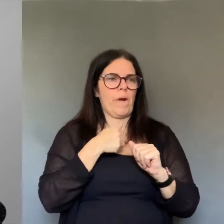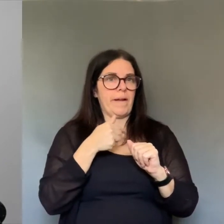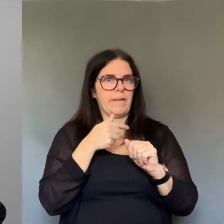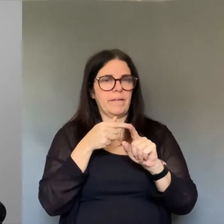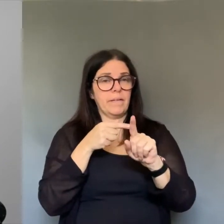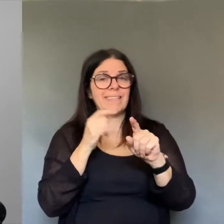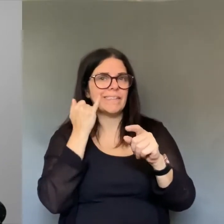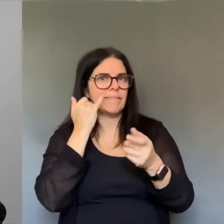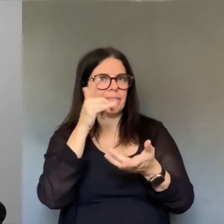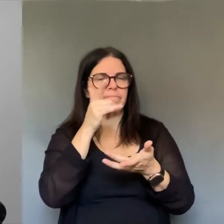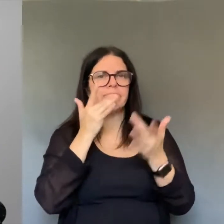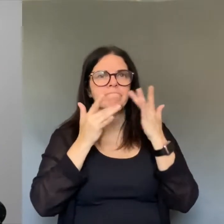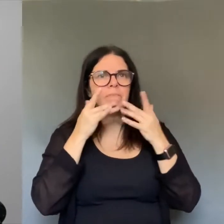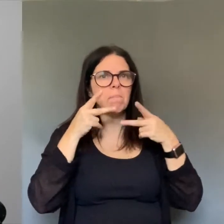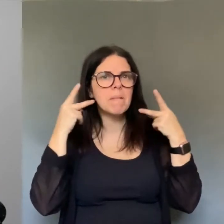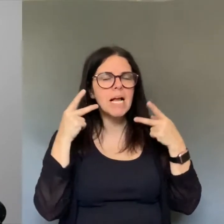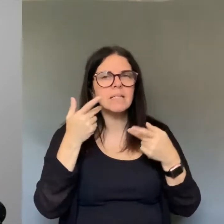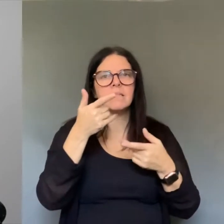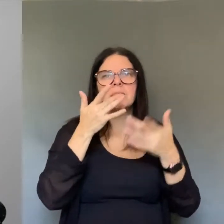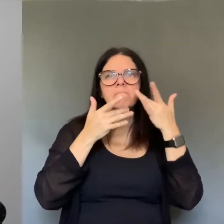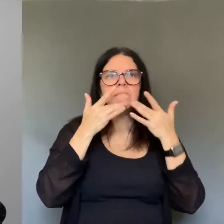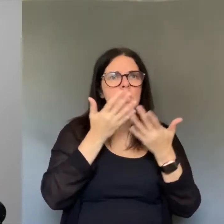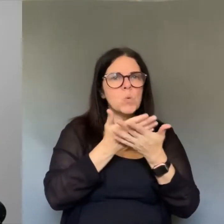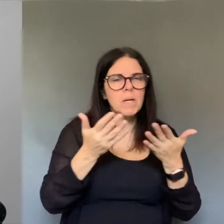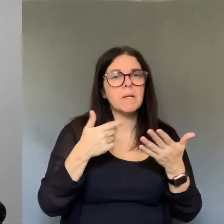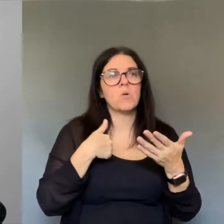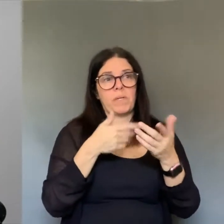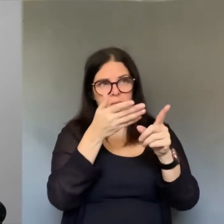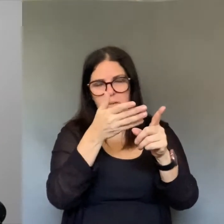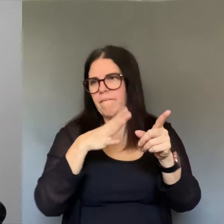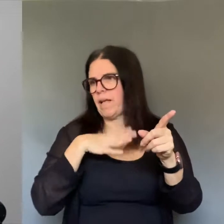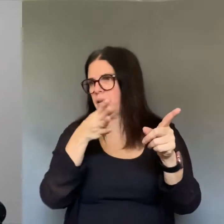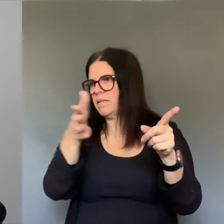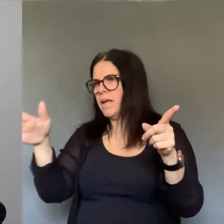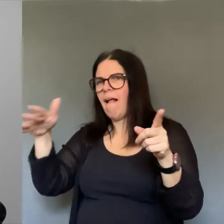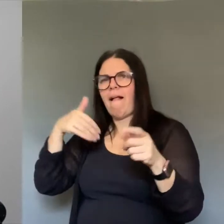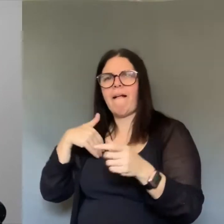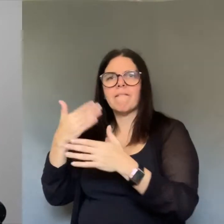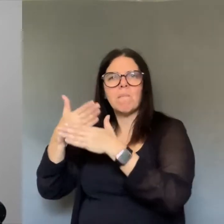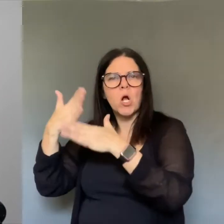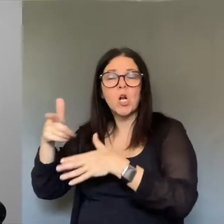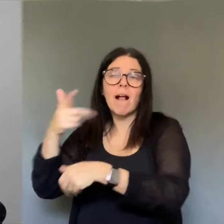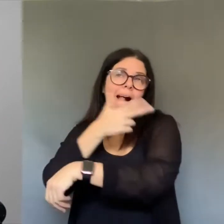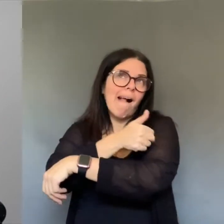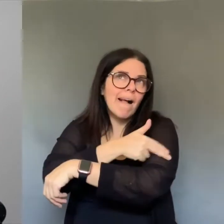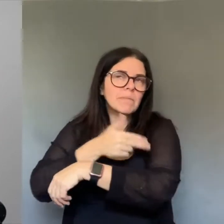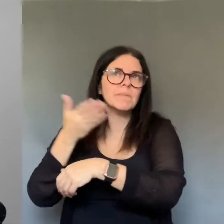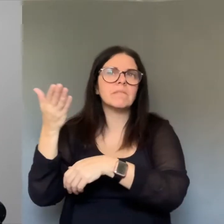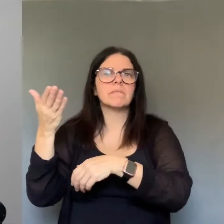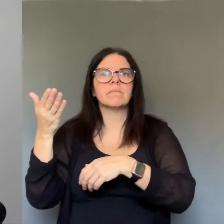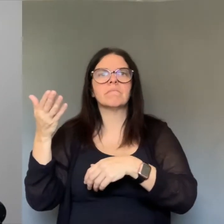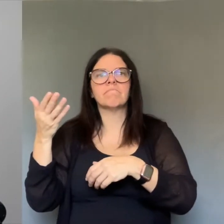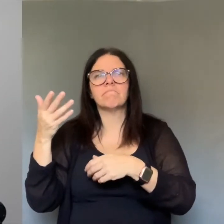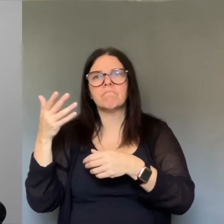are reviewed every day, and if there is any concerns with these needs, it is